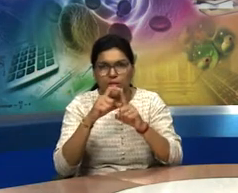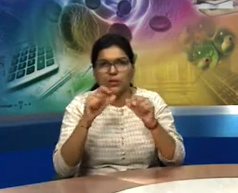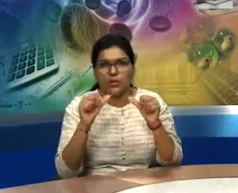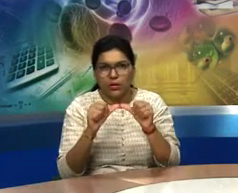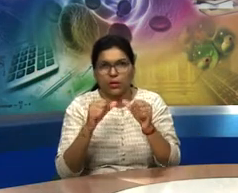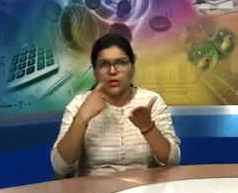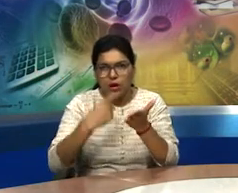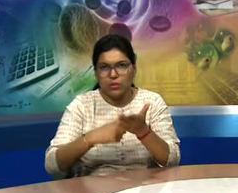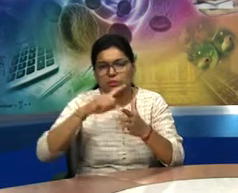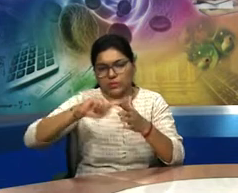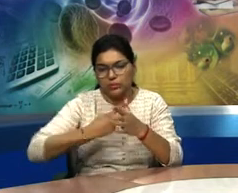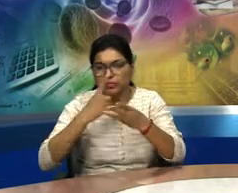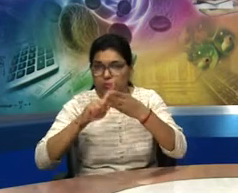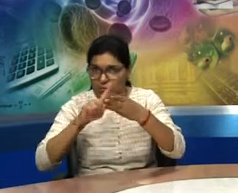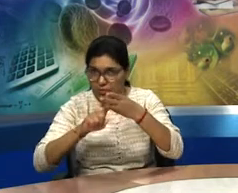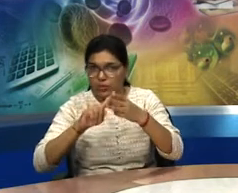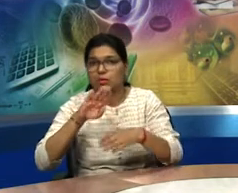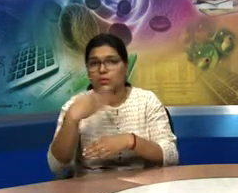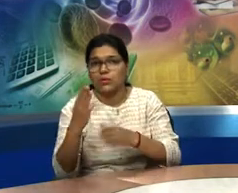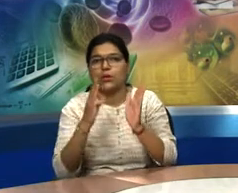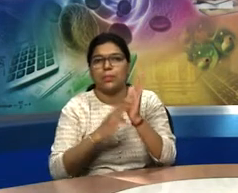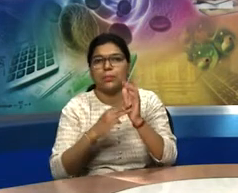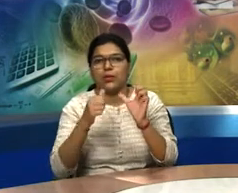both went to a temple,